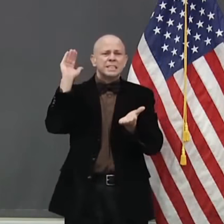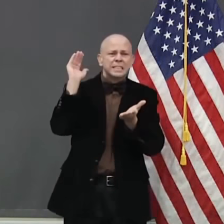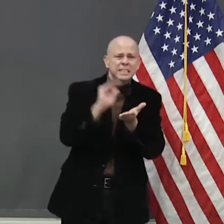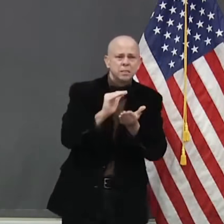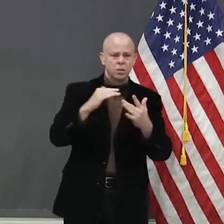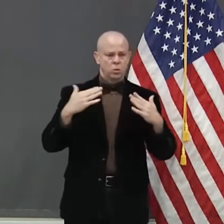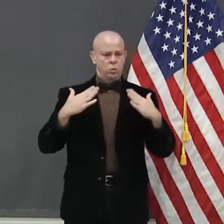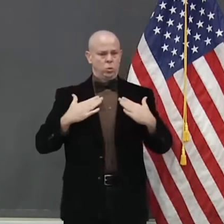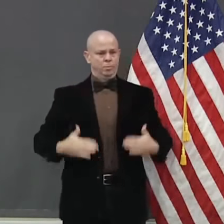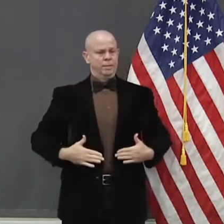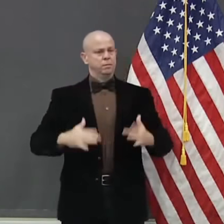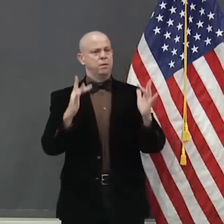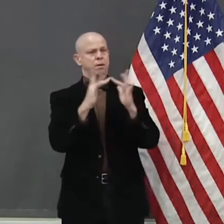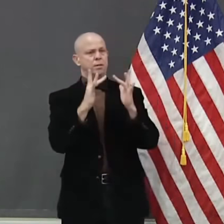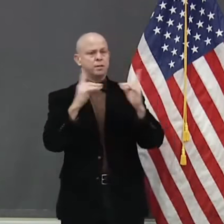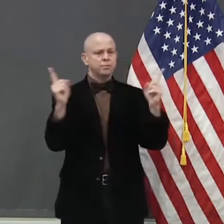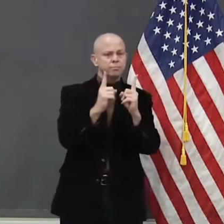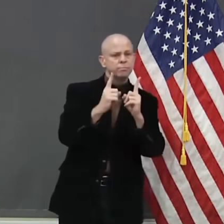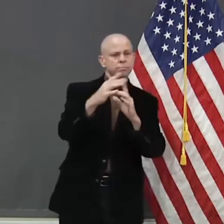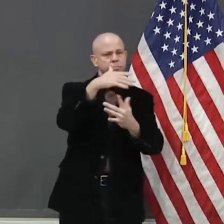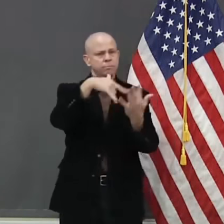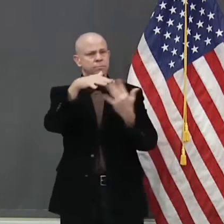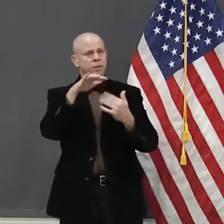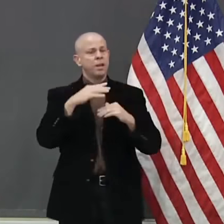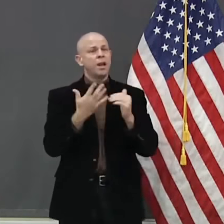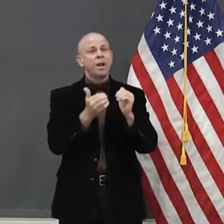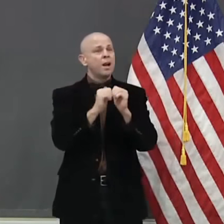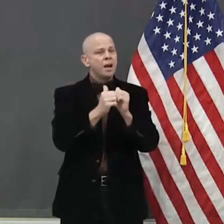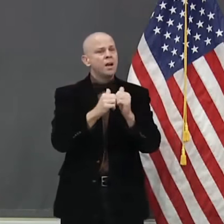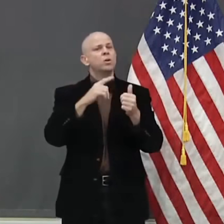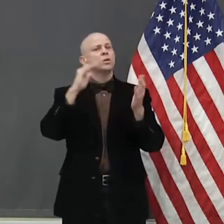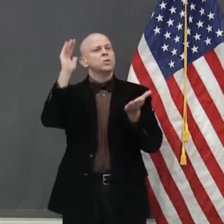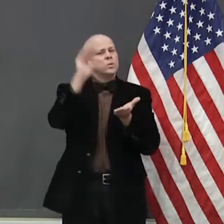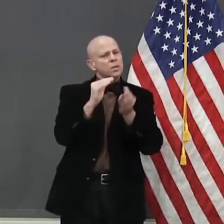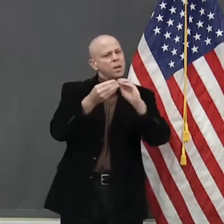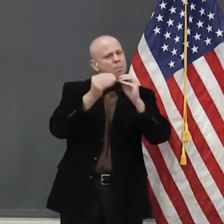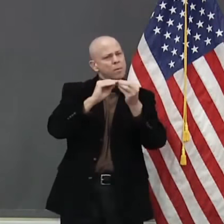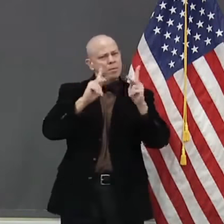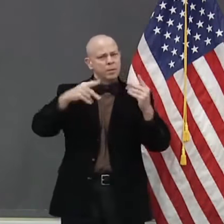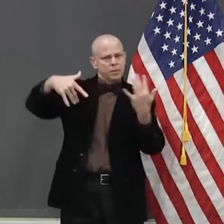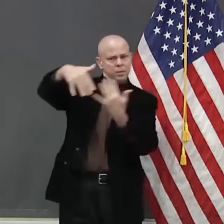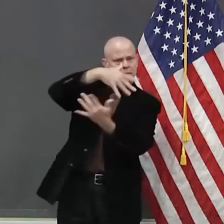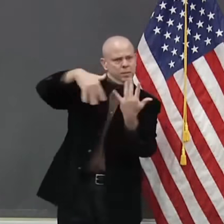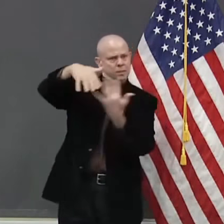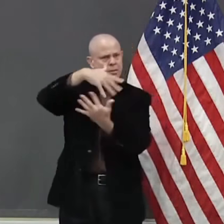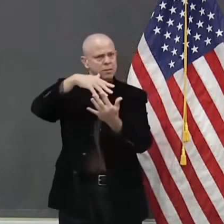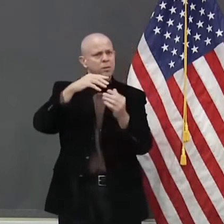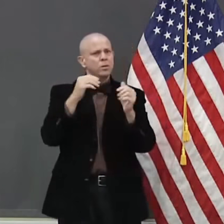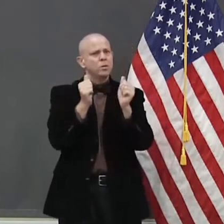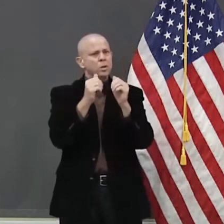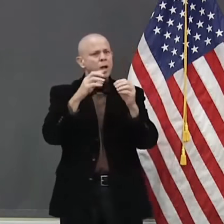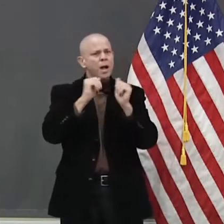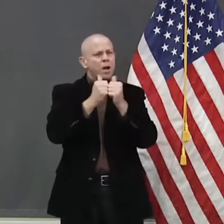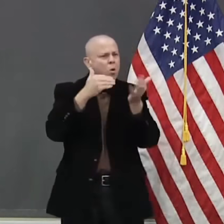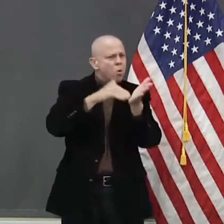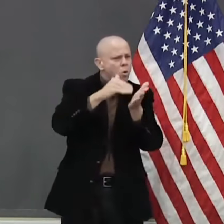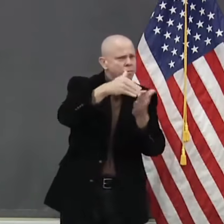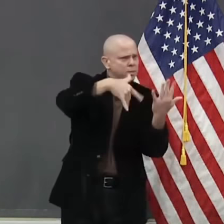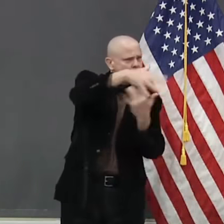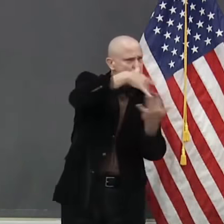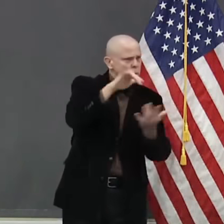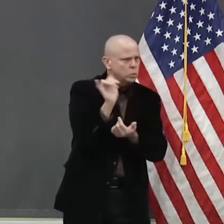both through reducing the sheer number of people we interact with and the frequency of those